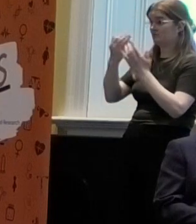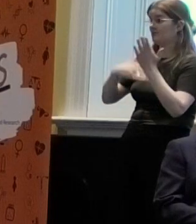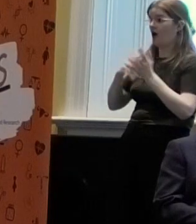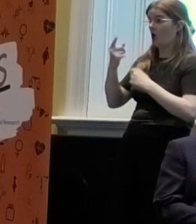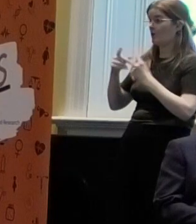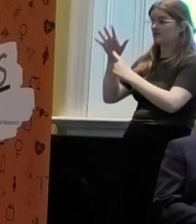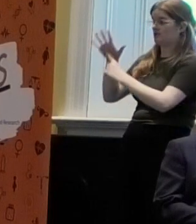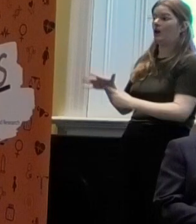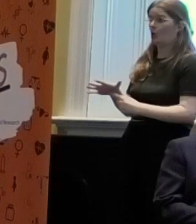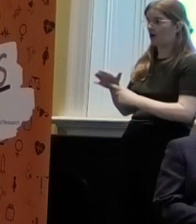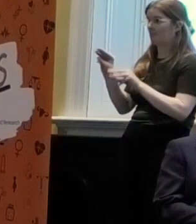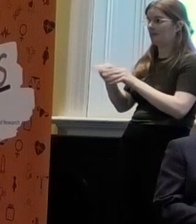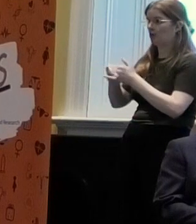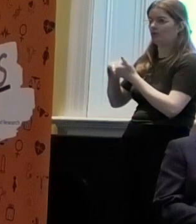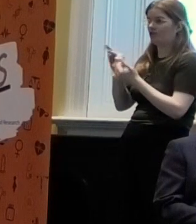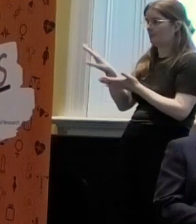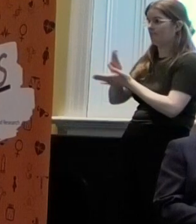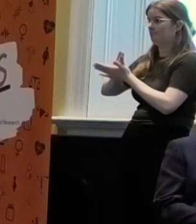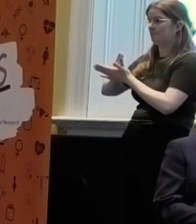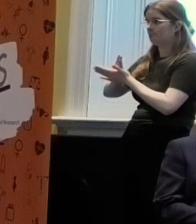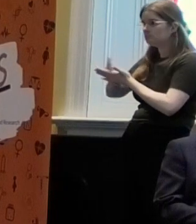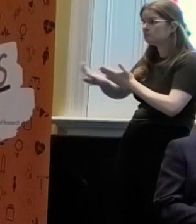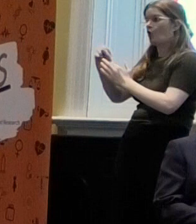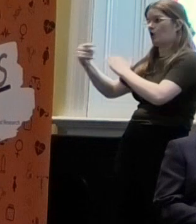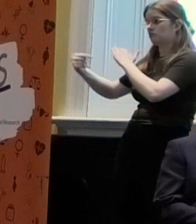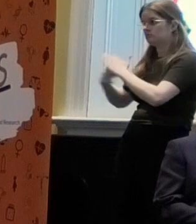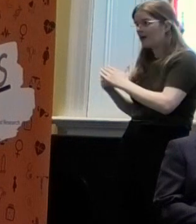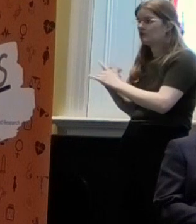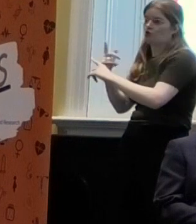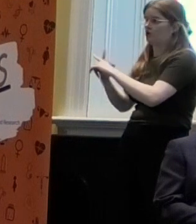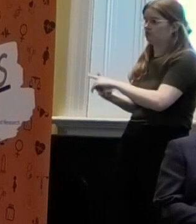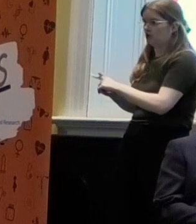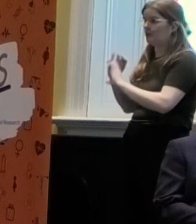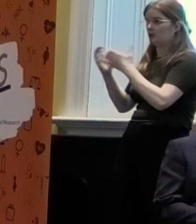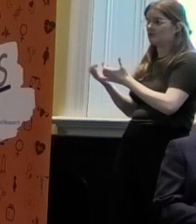lower in those from kind of migrant or underserved communities. So